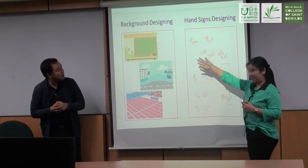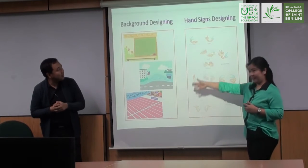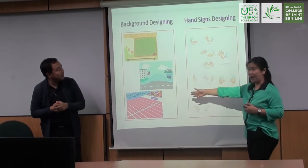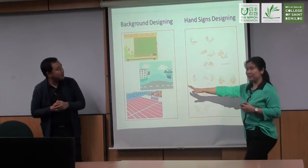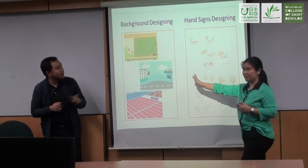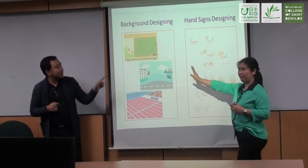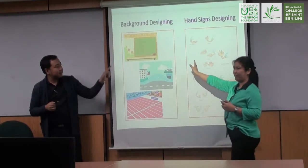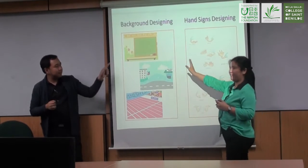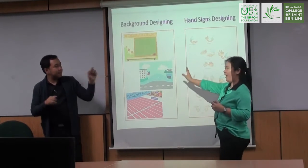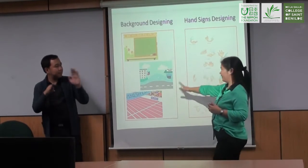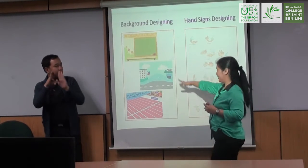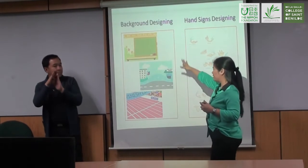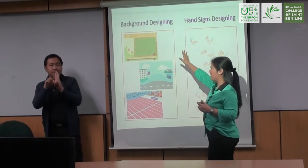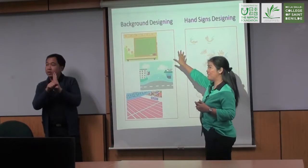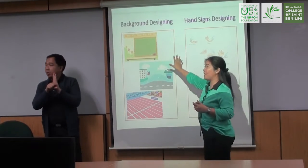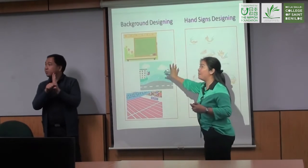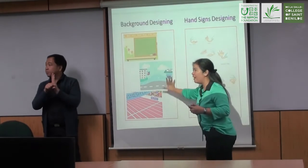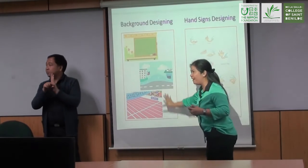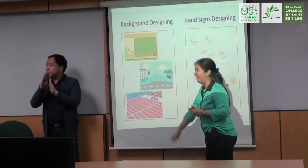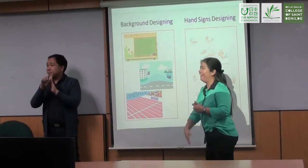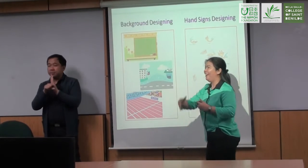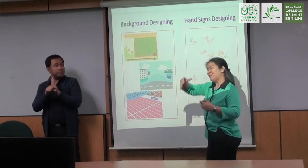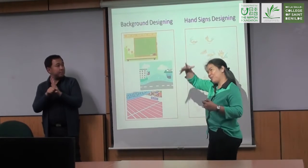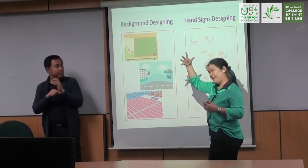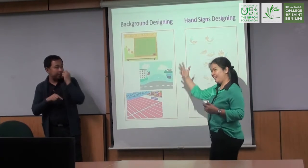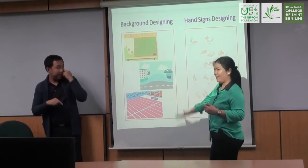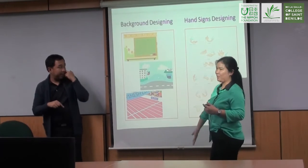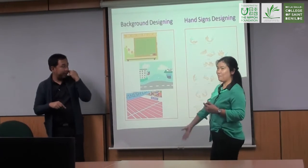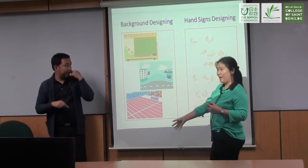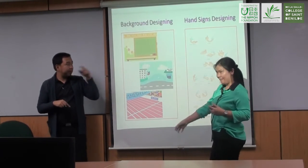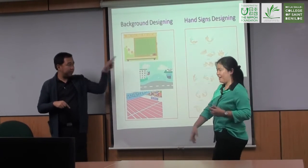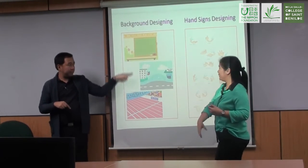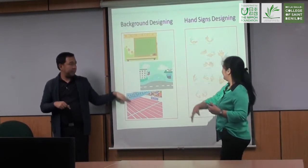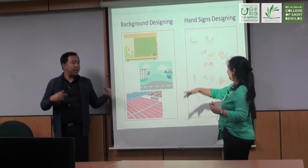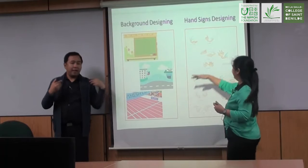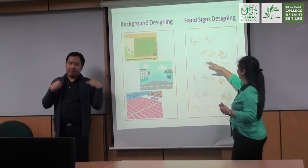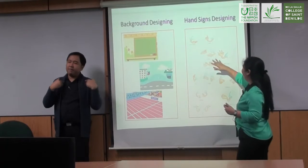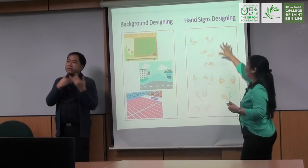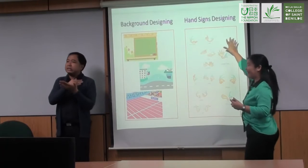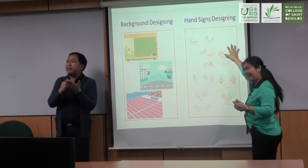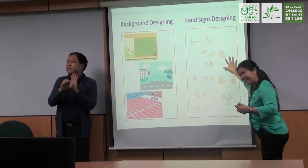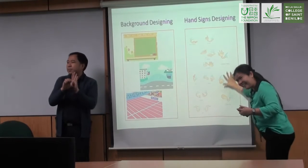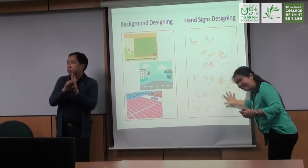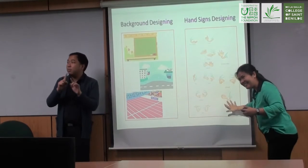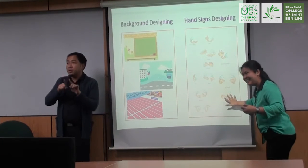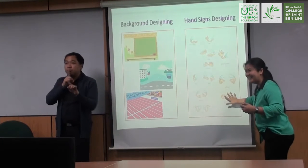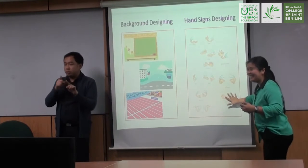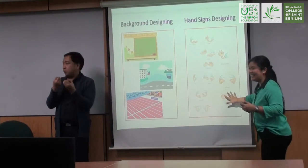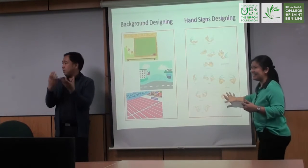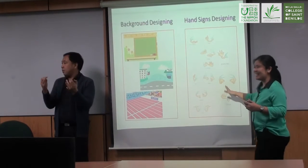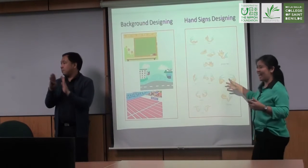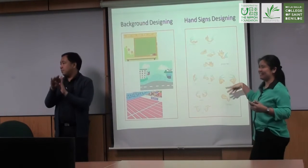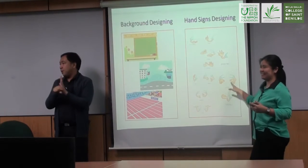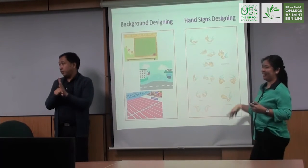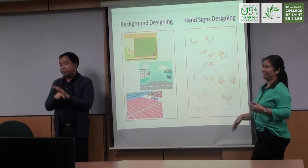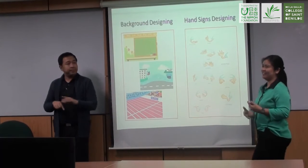The background. So, there are there are some lang. So, there are a lot of background. And then,